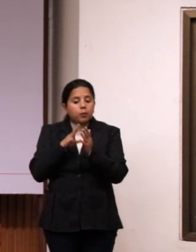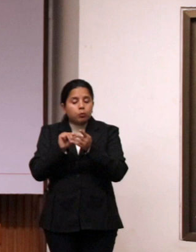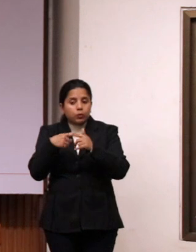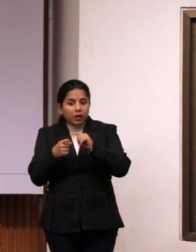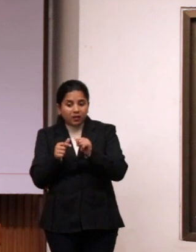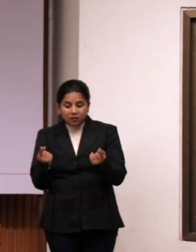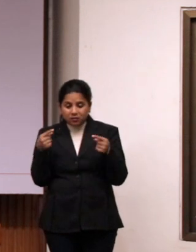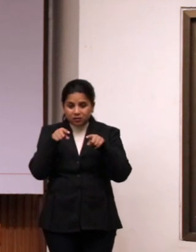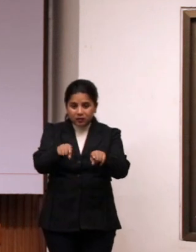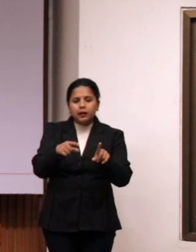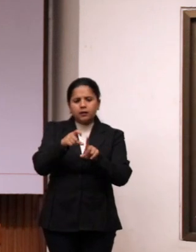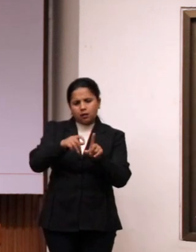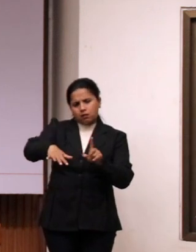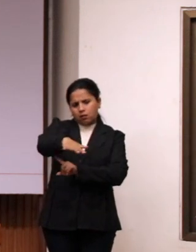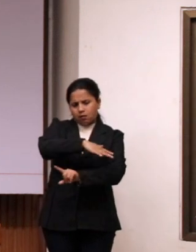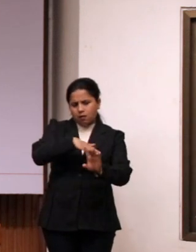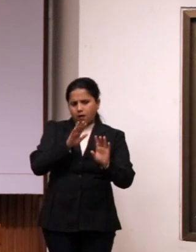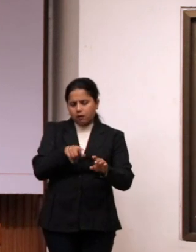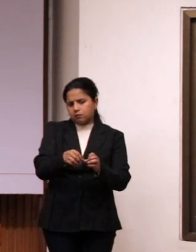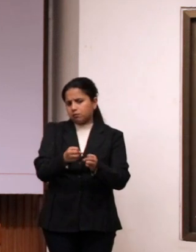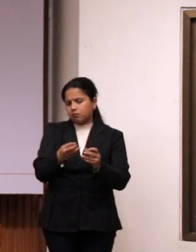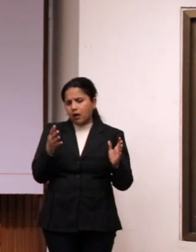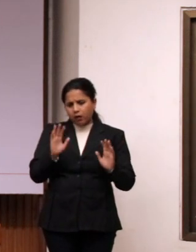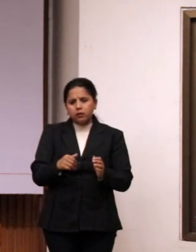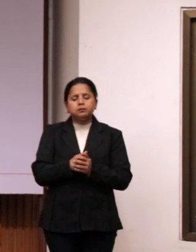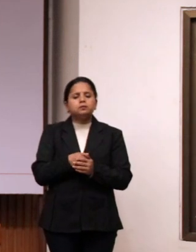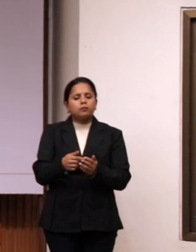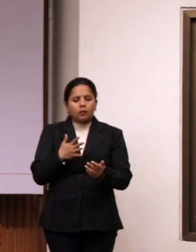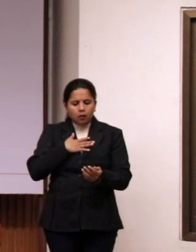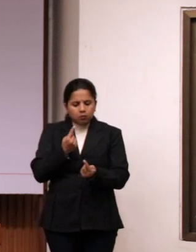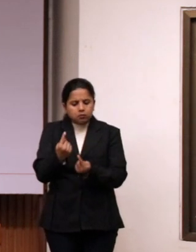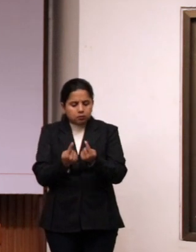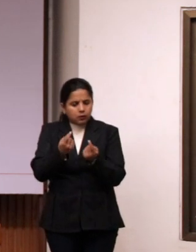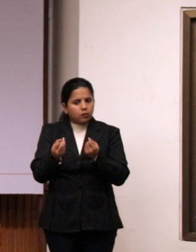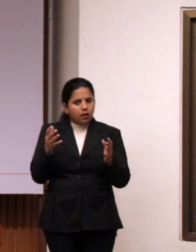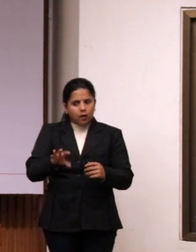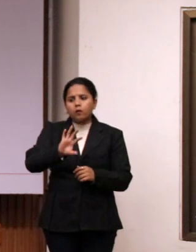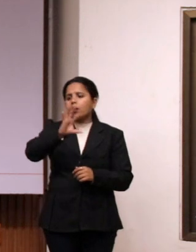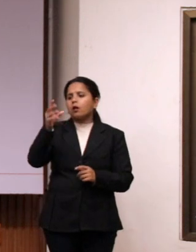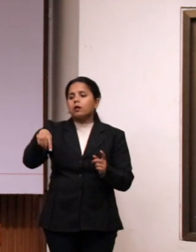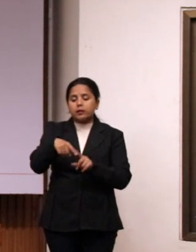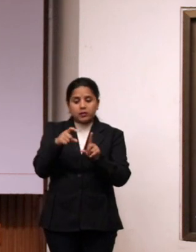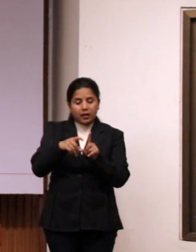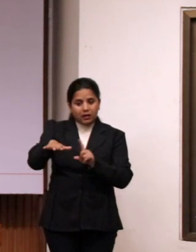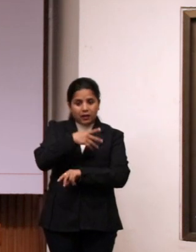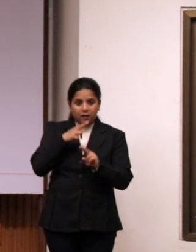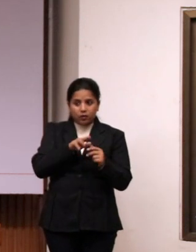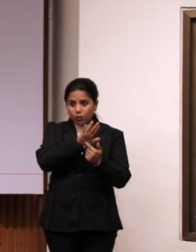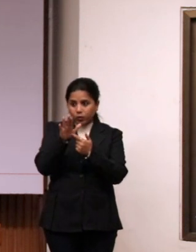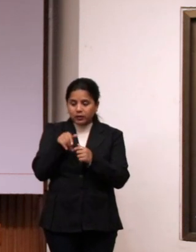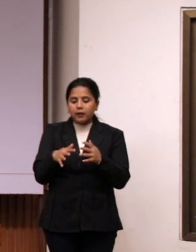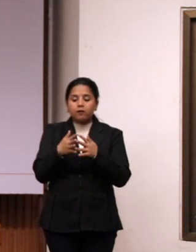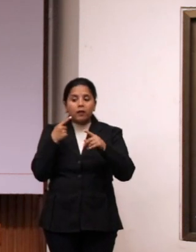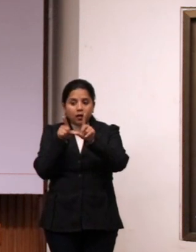which is also in Delhi region I'm talking about, there are various type of grassland across the country. So in Delhi region, if you bring